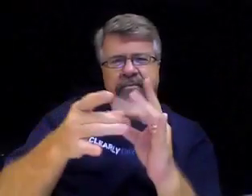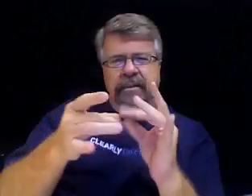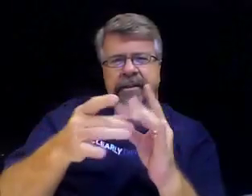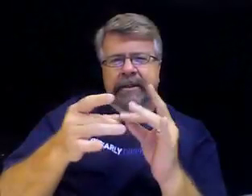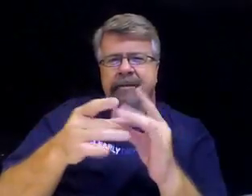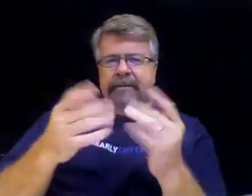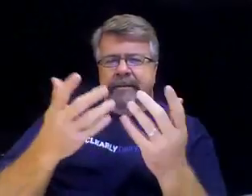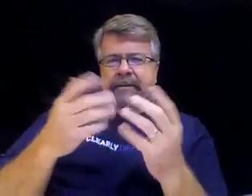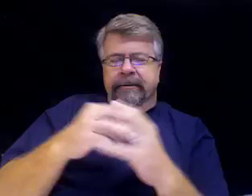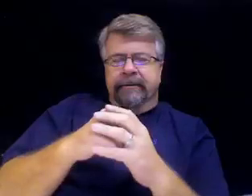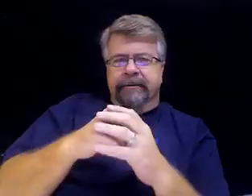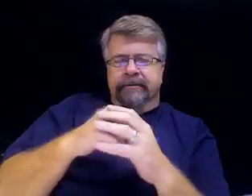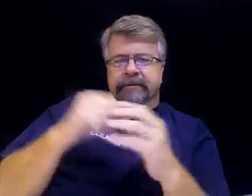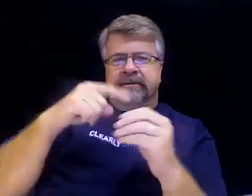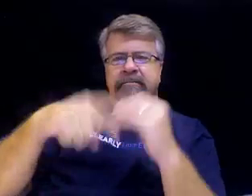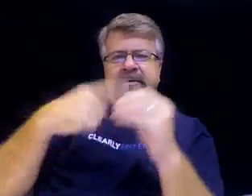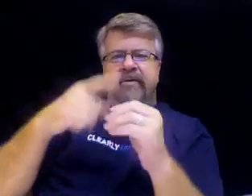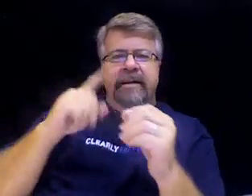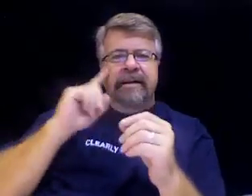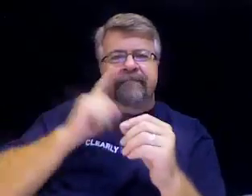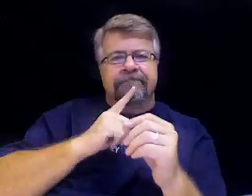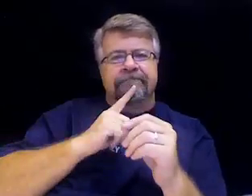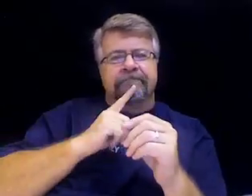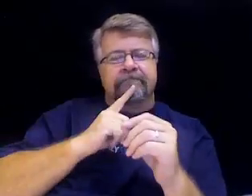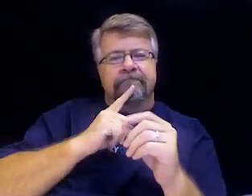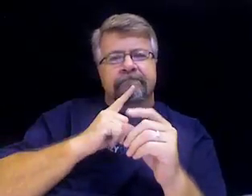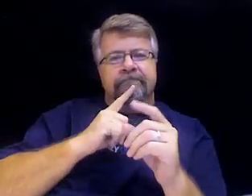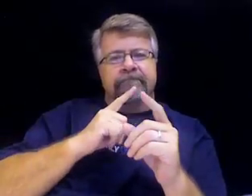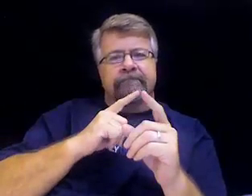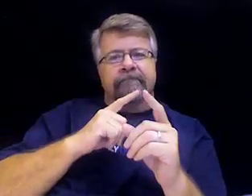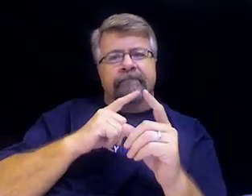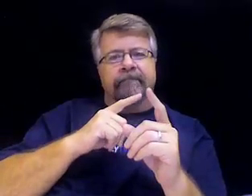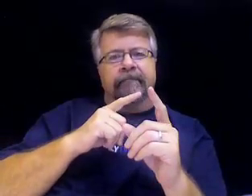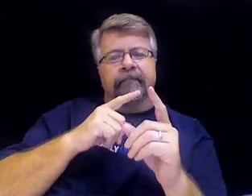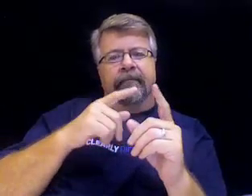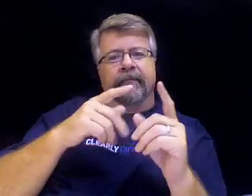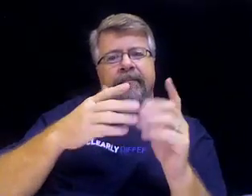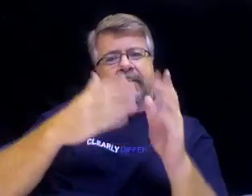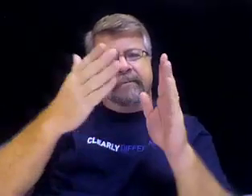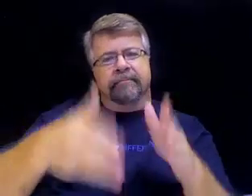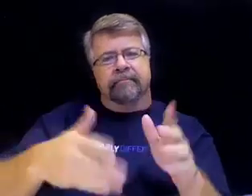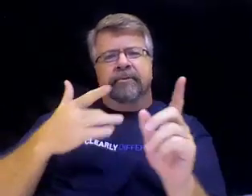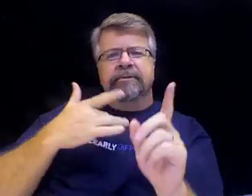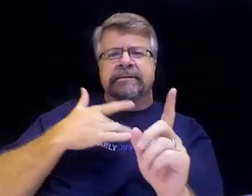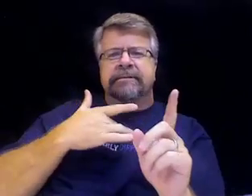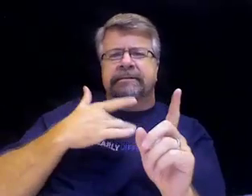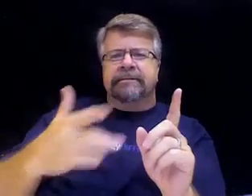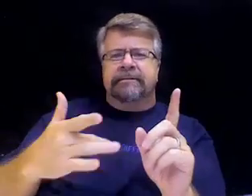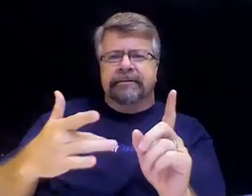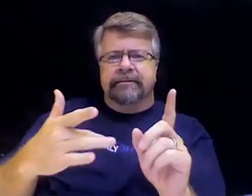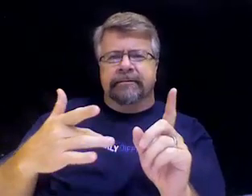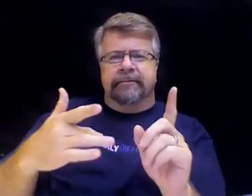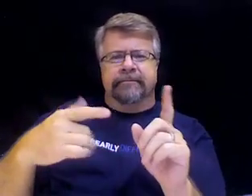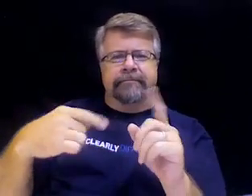No idea. Those of you who have in the proper suit is kind of a tear, or at least for those